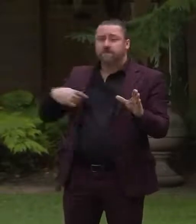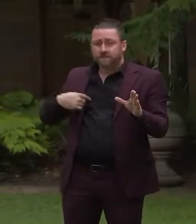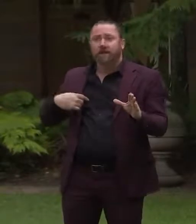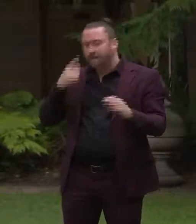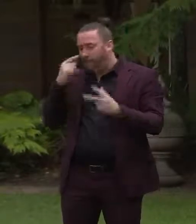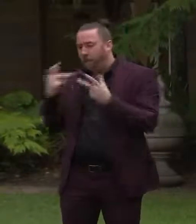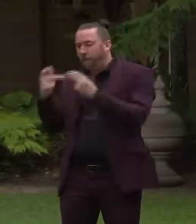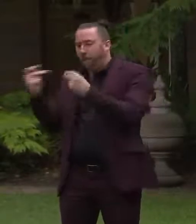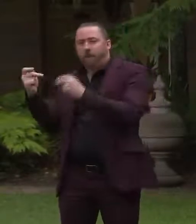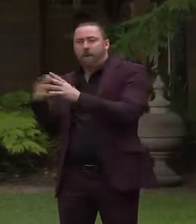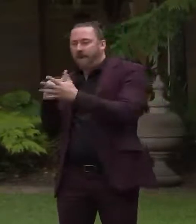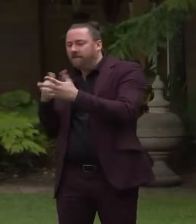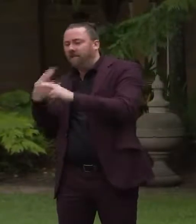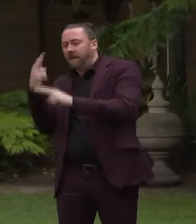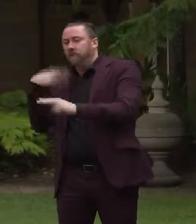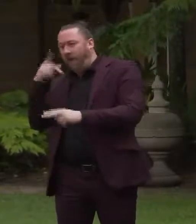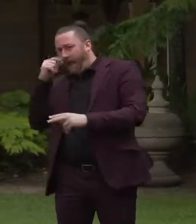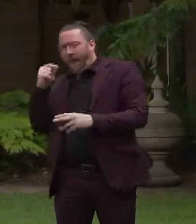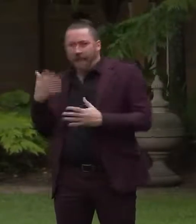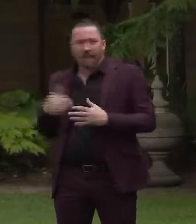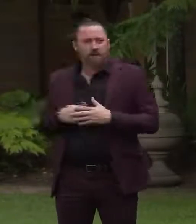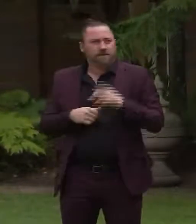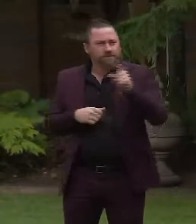on top of that as we possibly can.